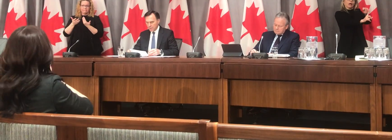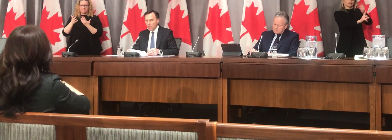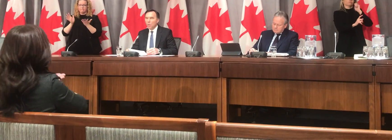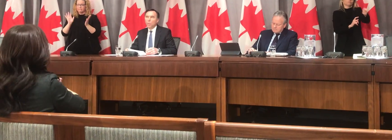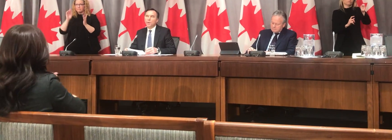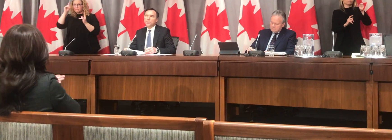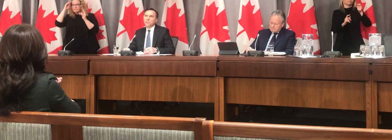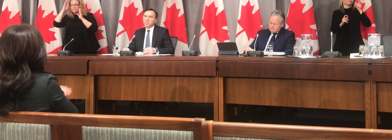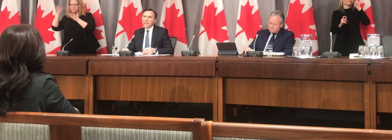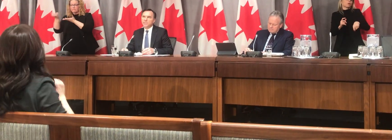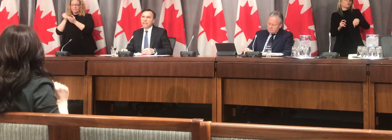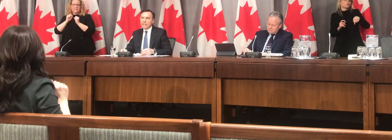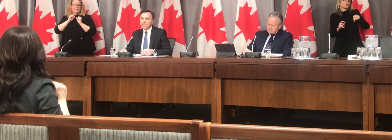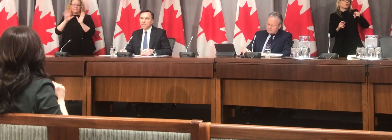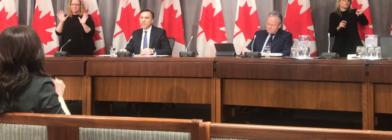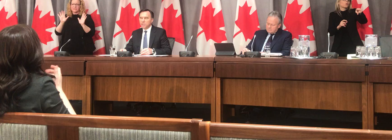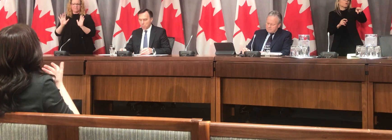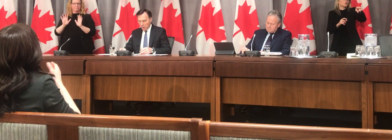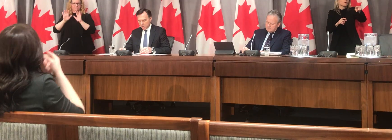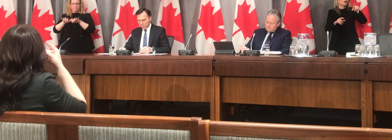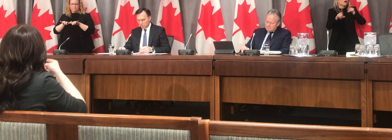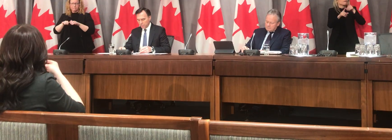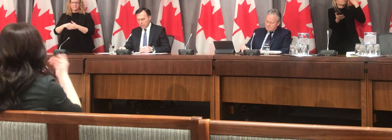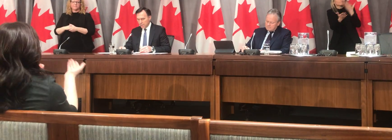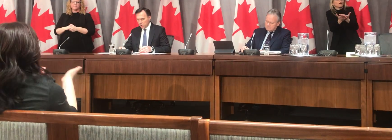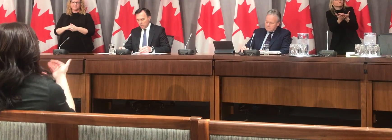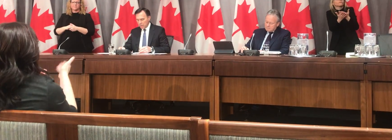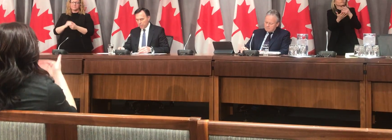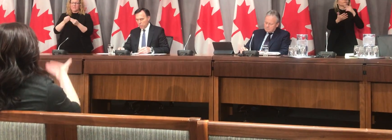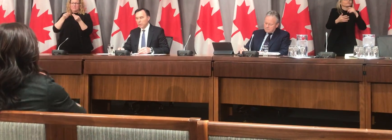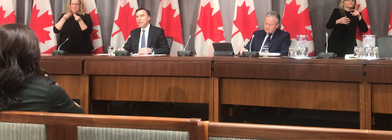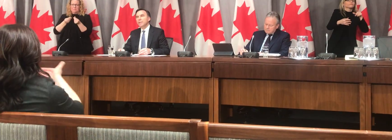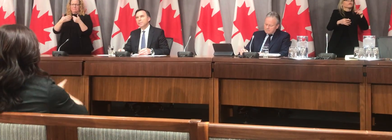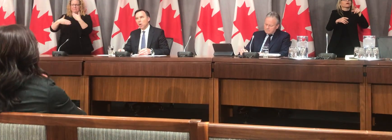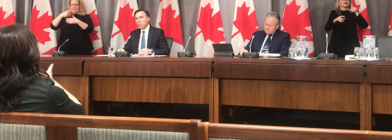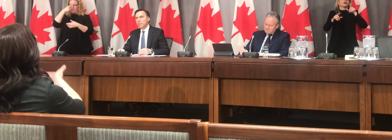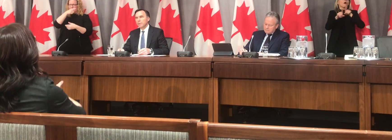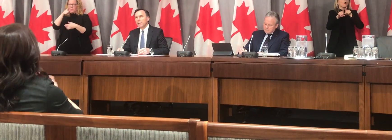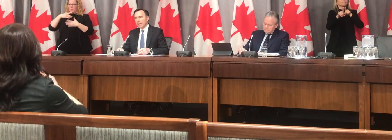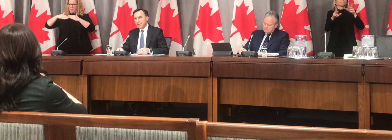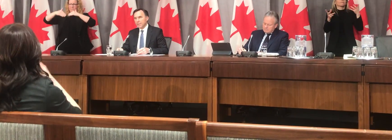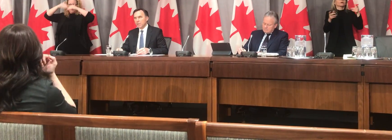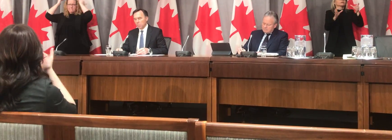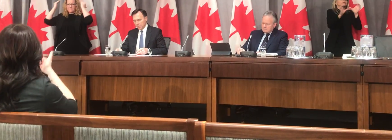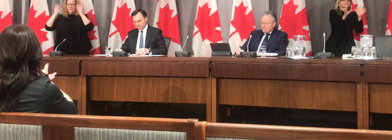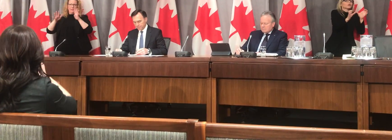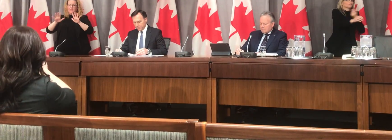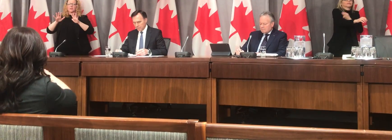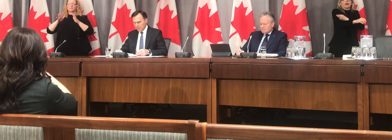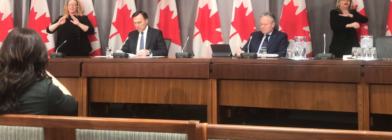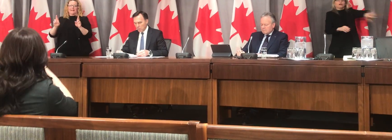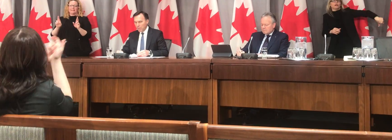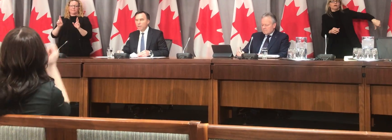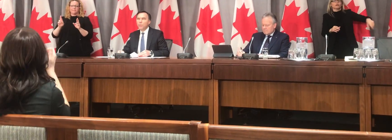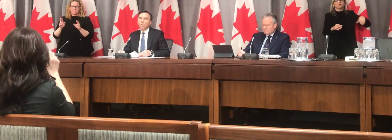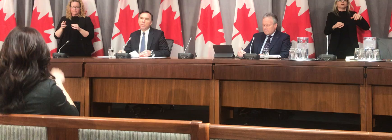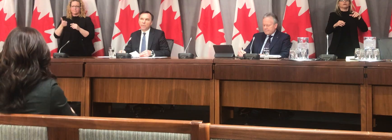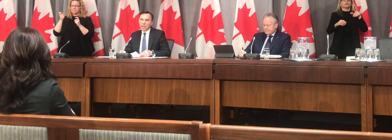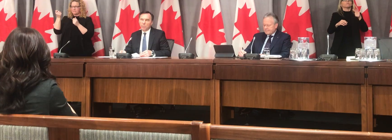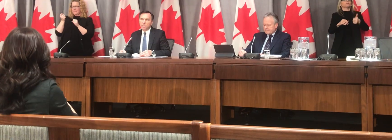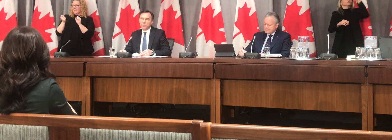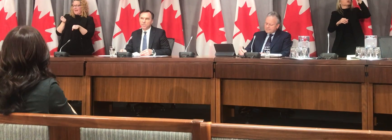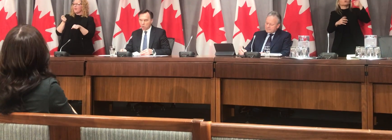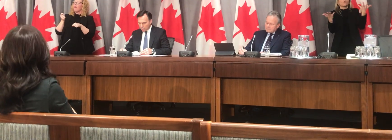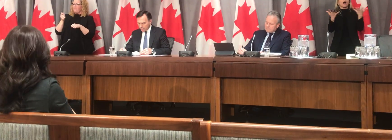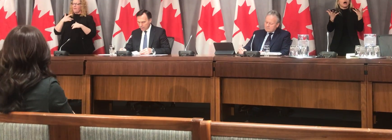documentation. We want this to be as easy as possible so that people who need this help can get this help. The benefit will